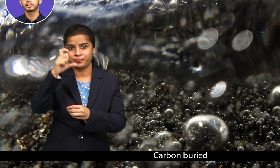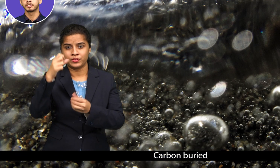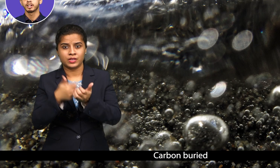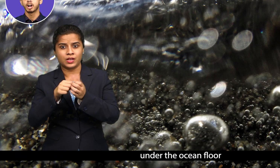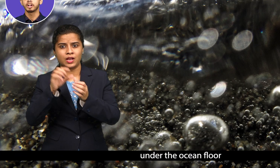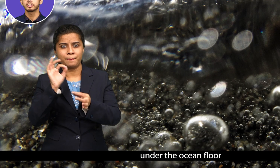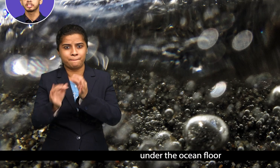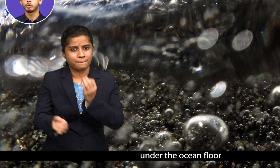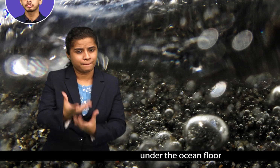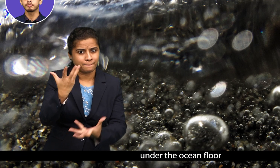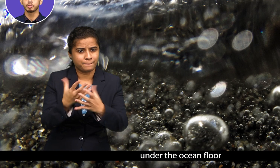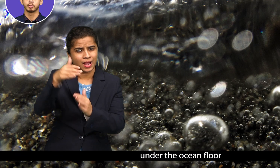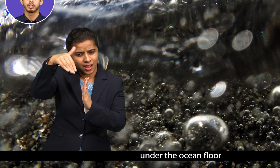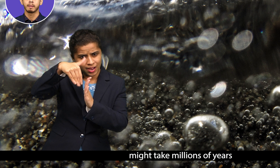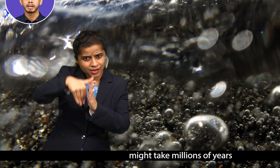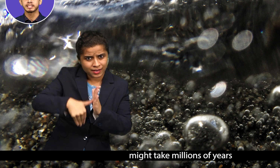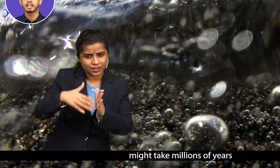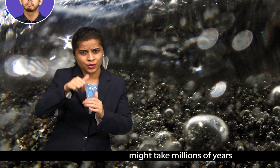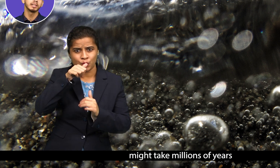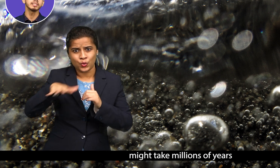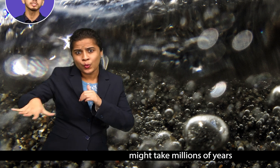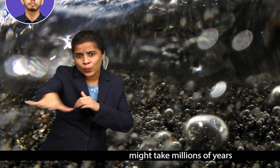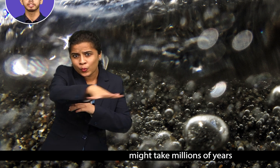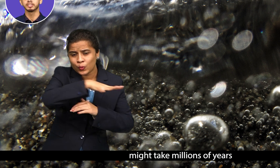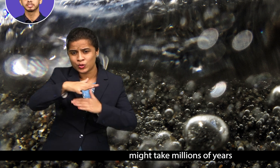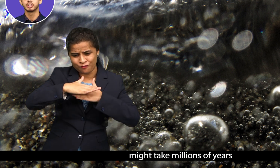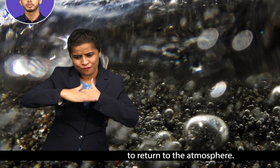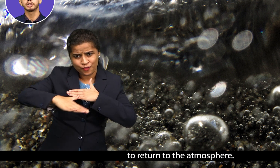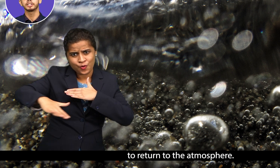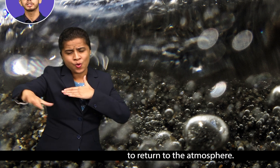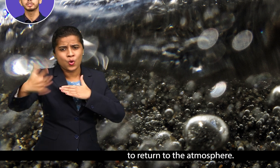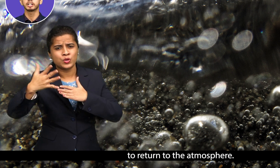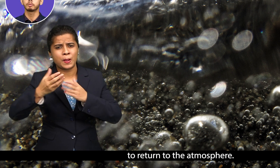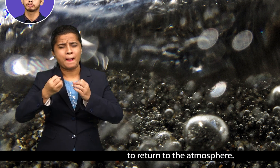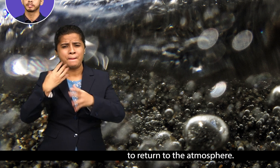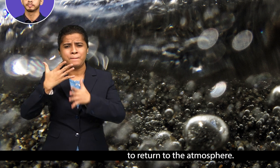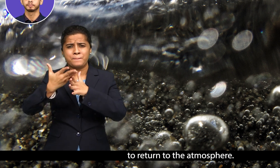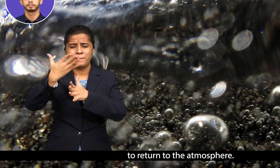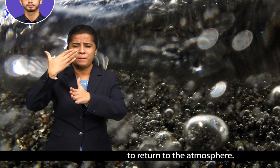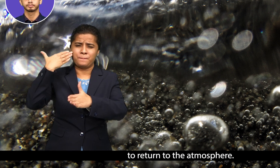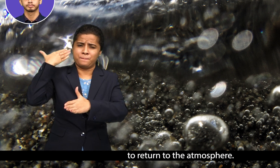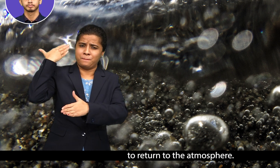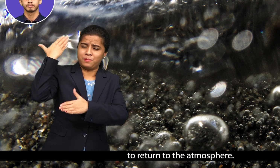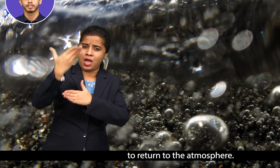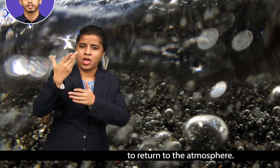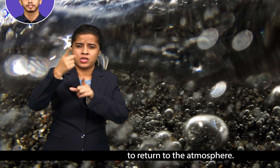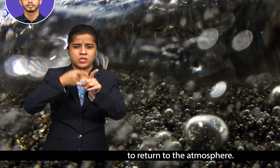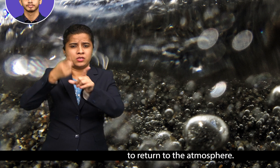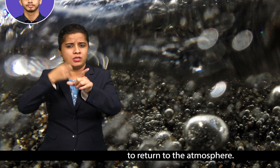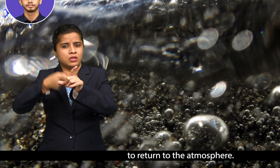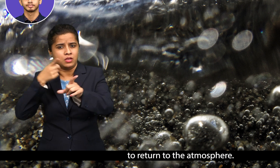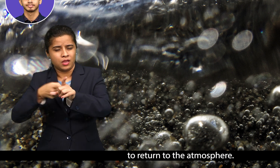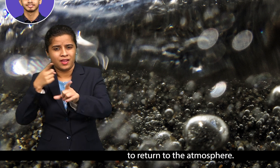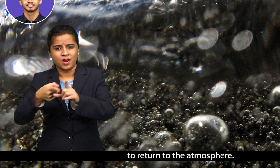Carbon buried under the ocean floor might take millions of years to return to the atmosphere.